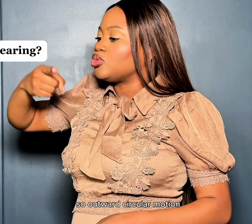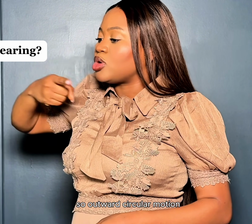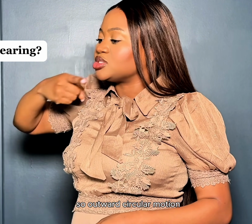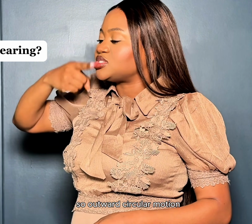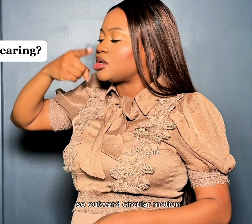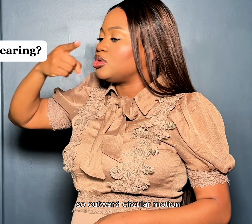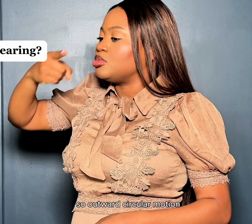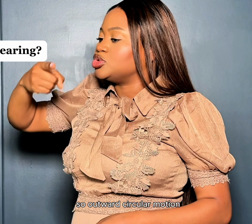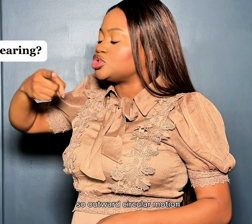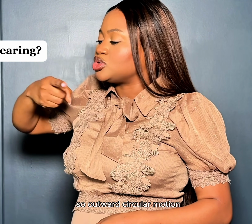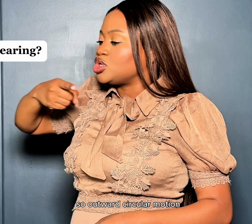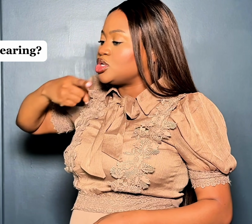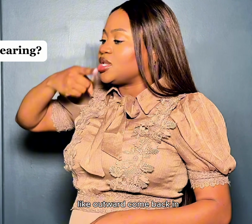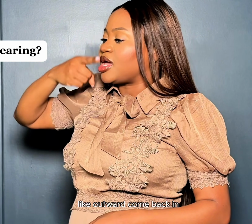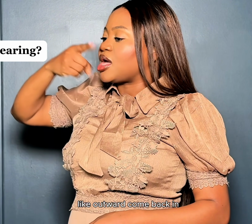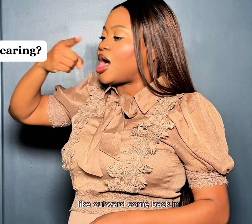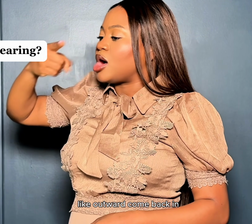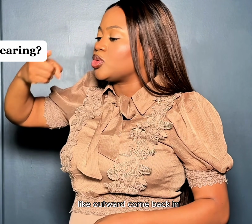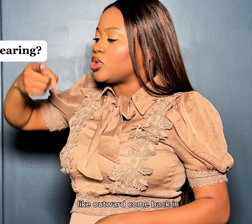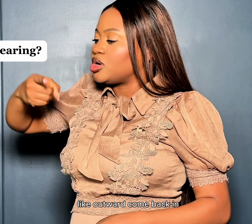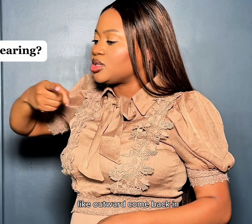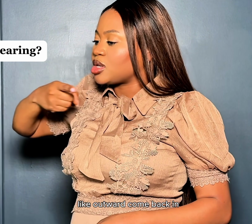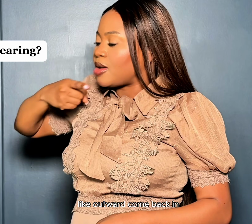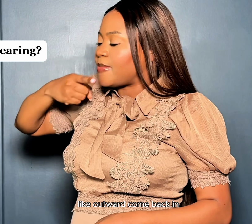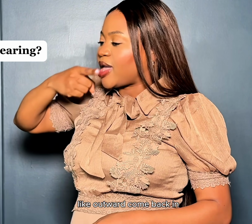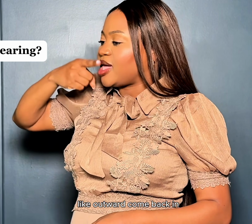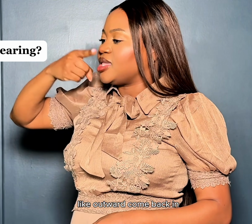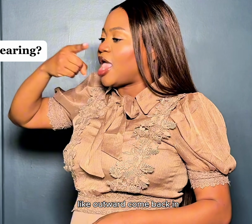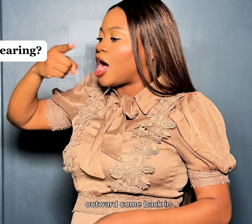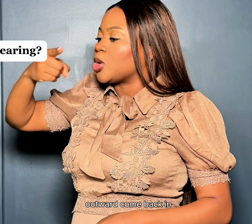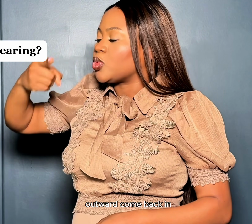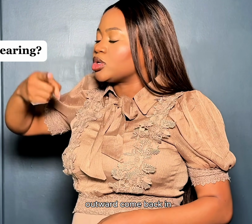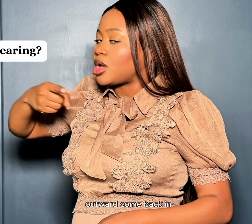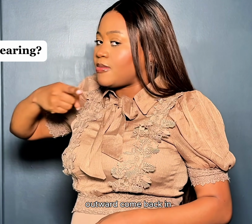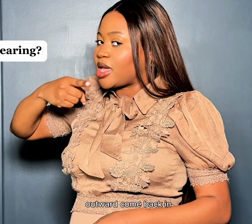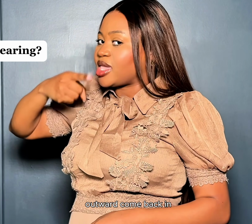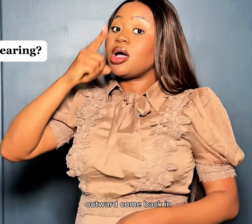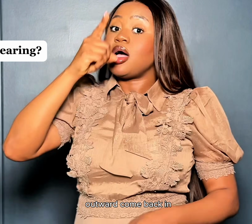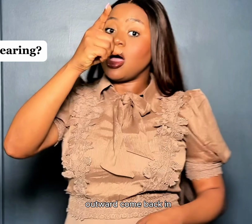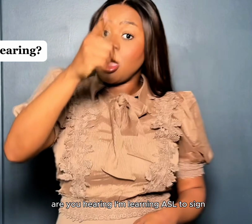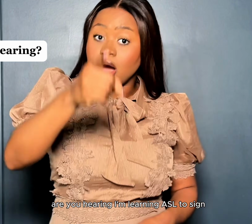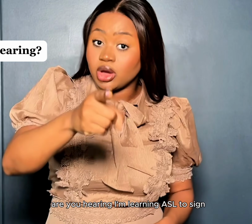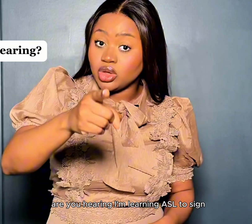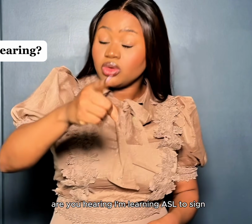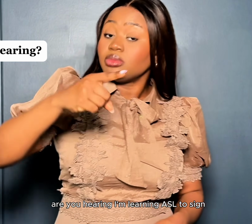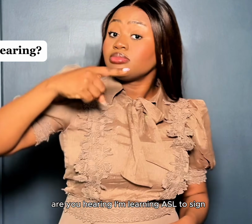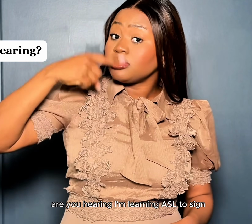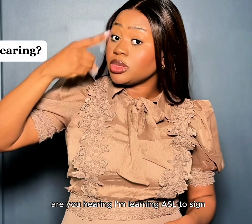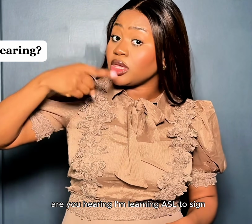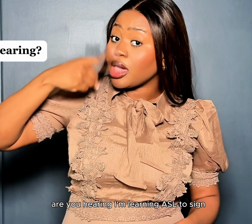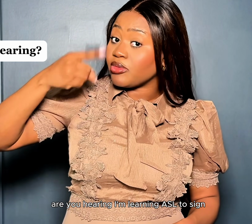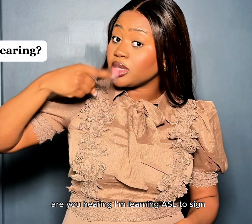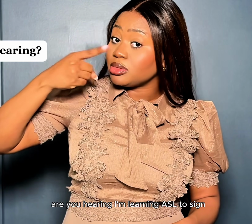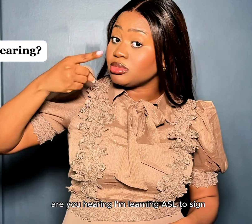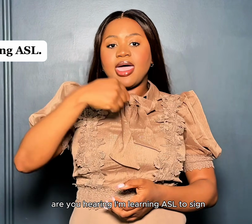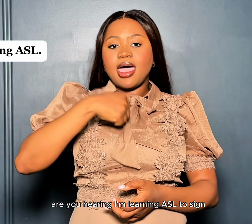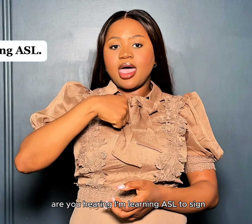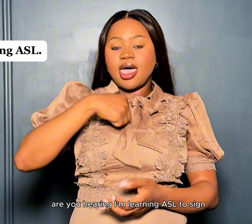outward circular motion, like outward, come back in, outward, come back in. Are you hearing?